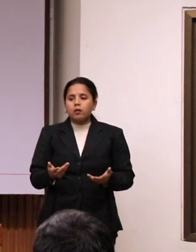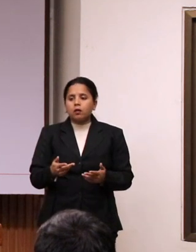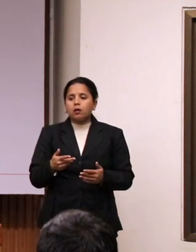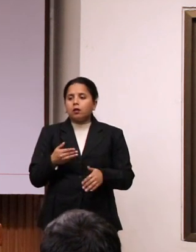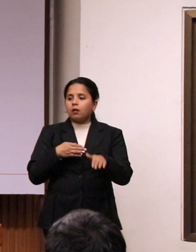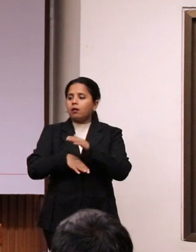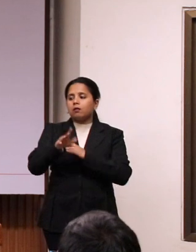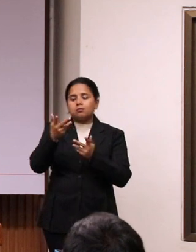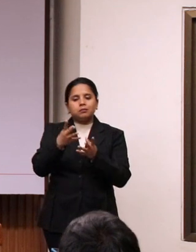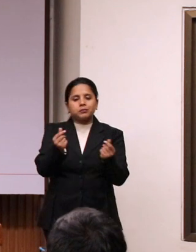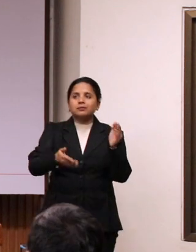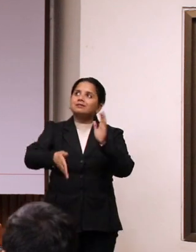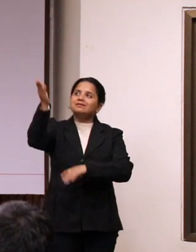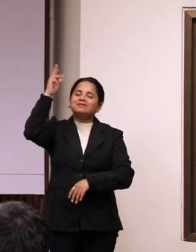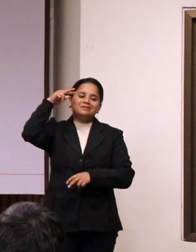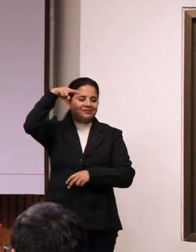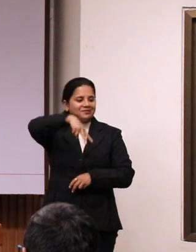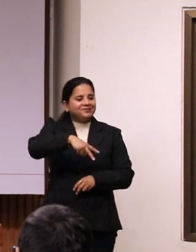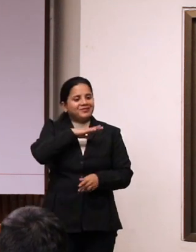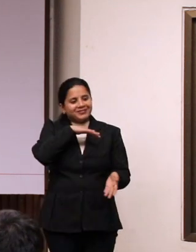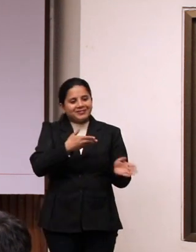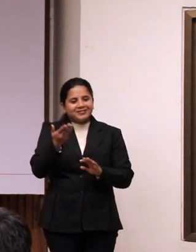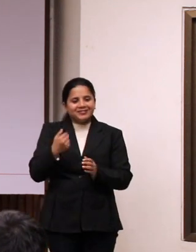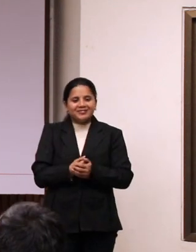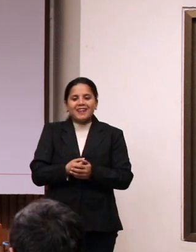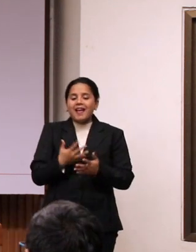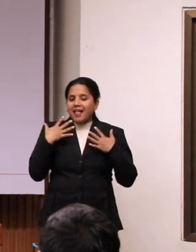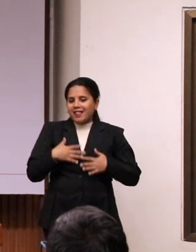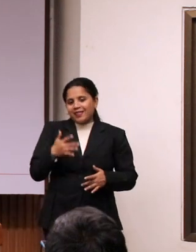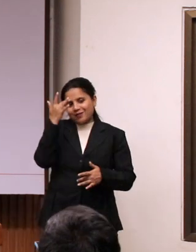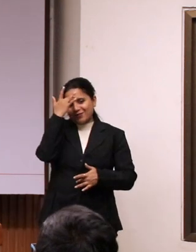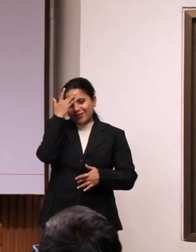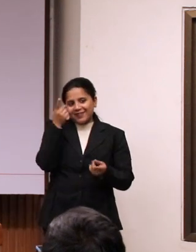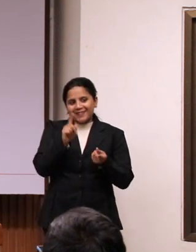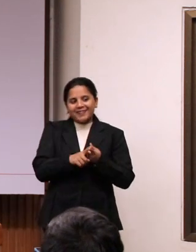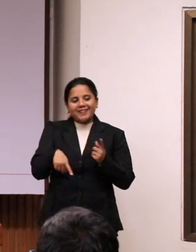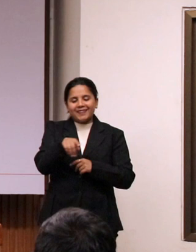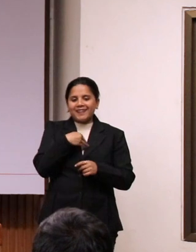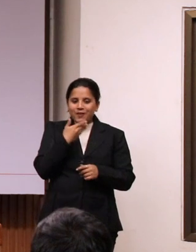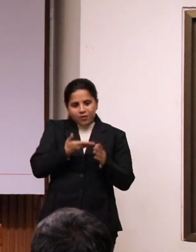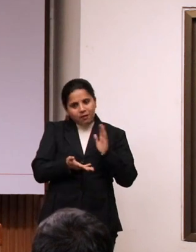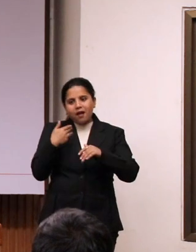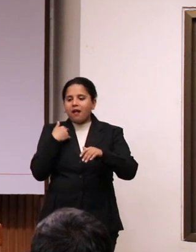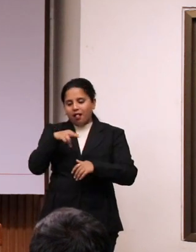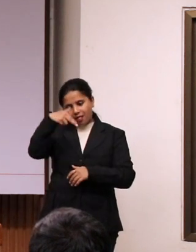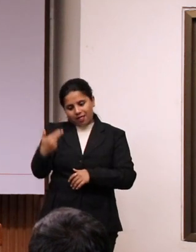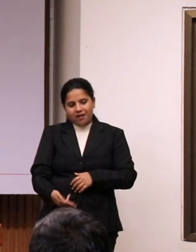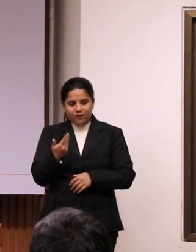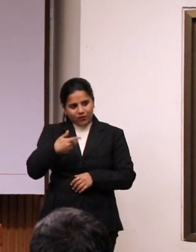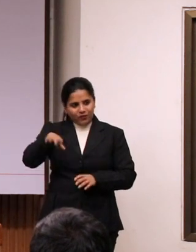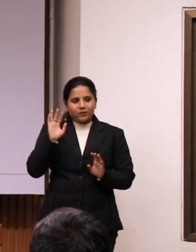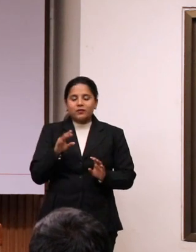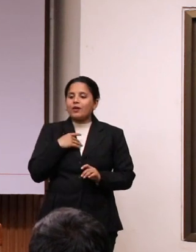heaven. So therefore, or hell, I don't know. Hell probably. We'll go to hell. The way we have, we'll go to hell. So sir,